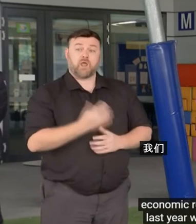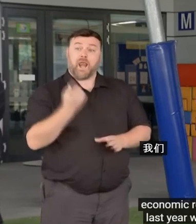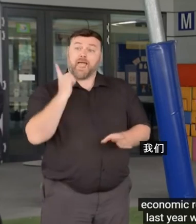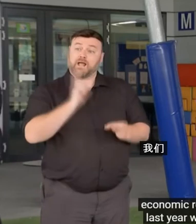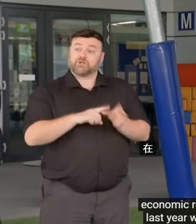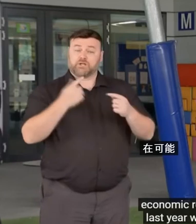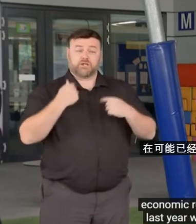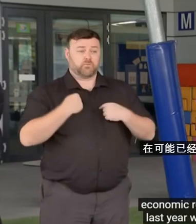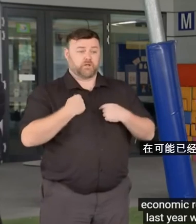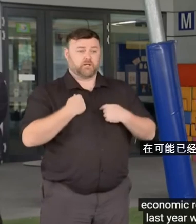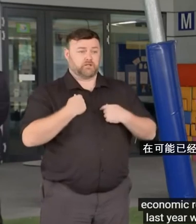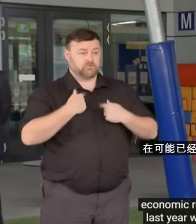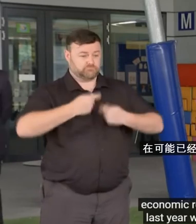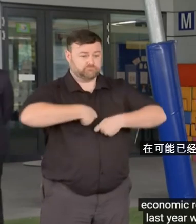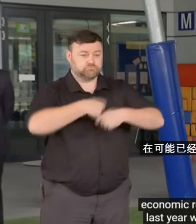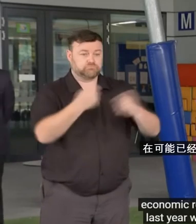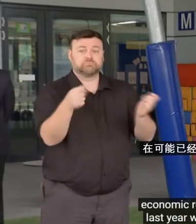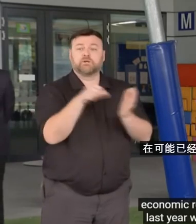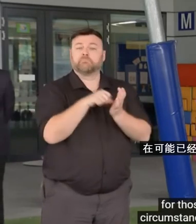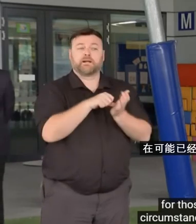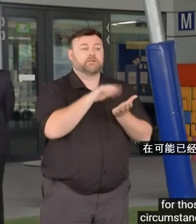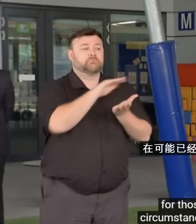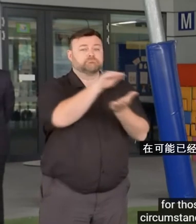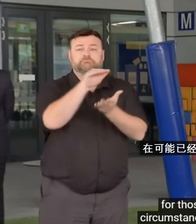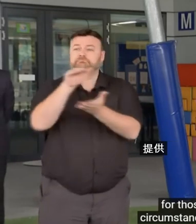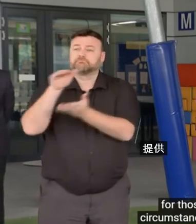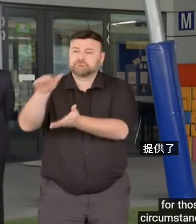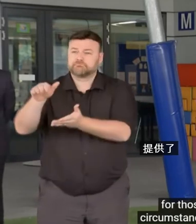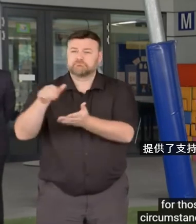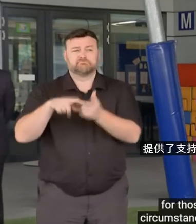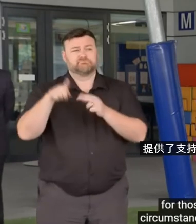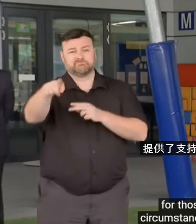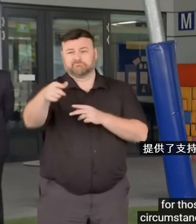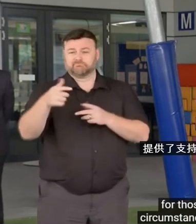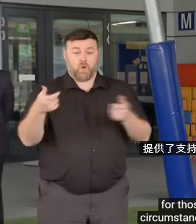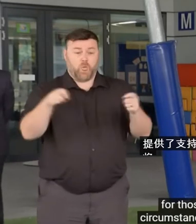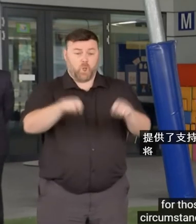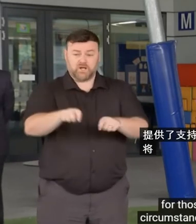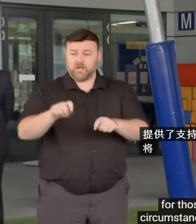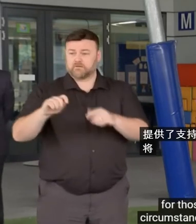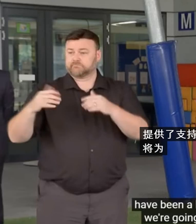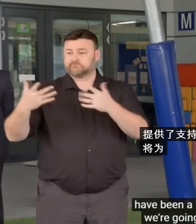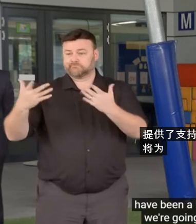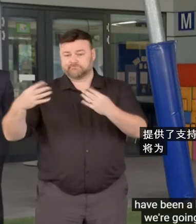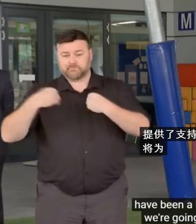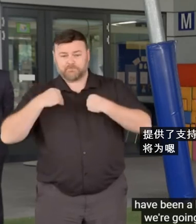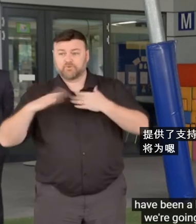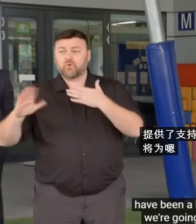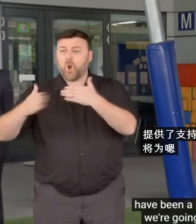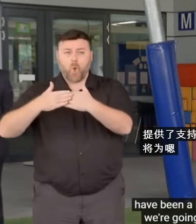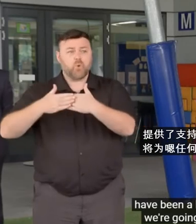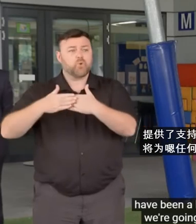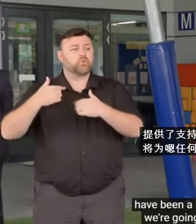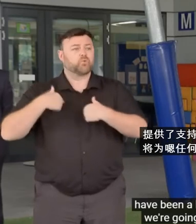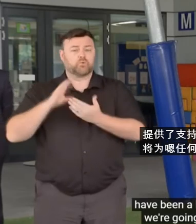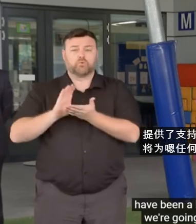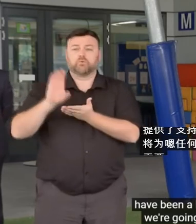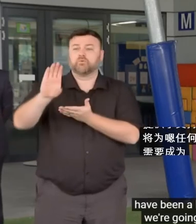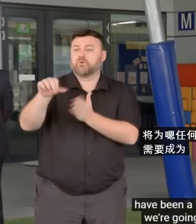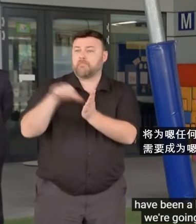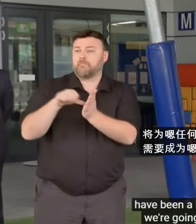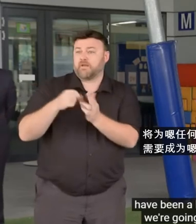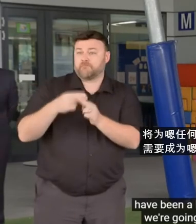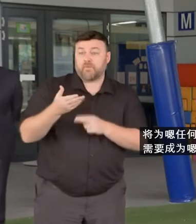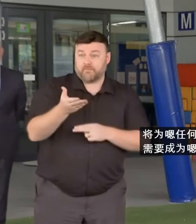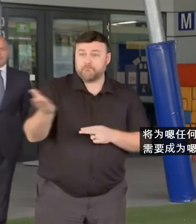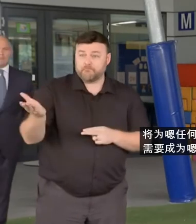those businesses in circumstances where there may have been a lockdown, and we were going to provide support for any goods that may